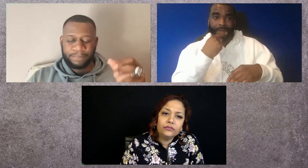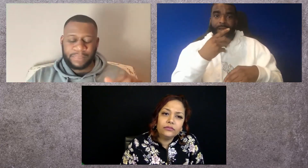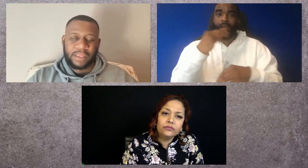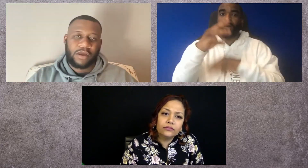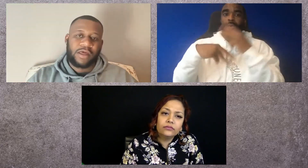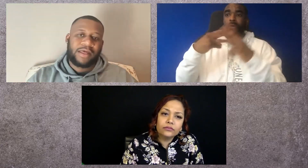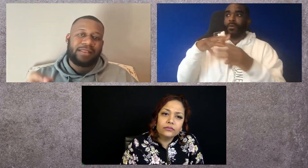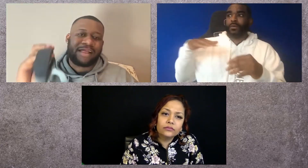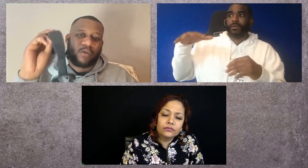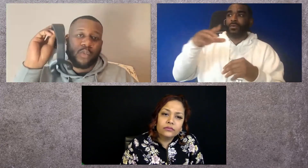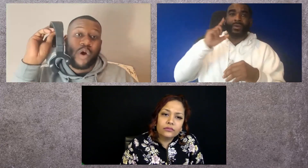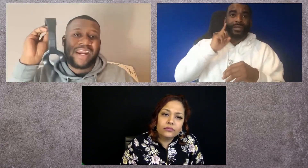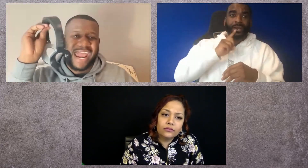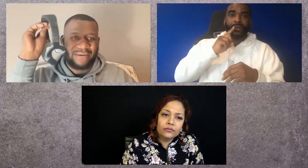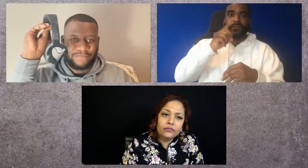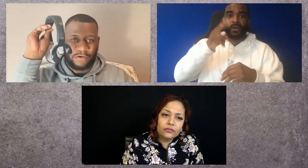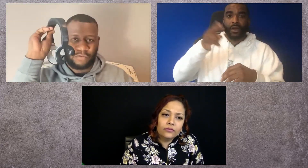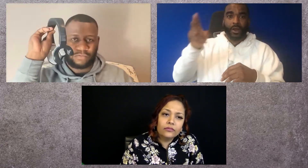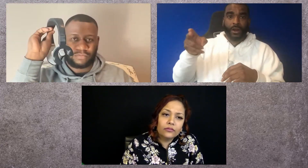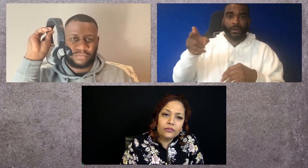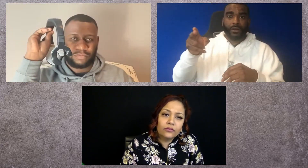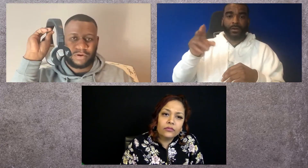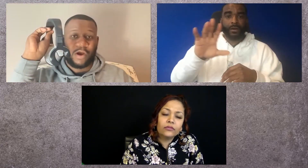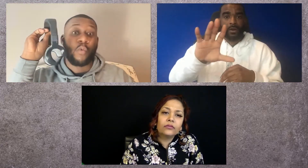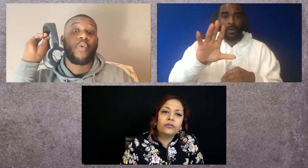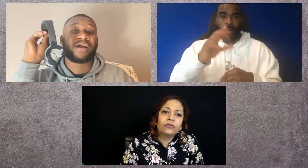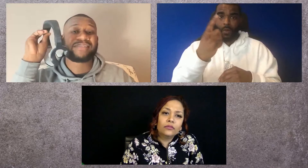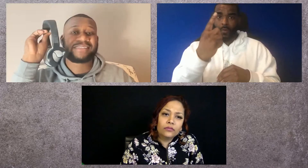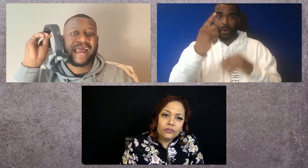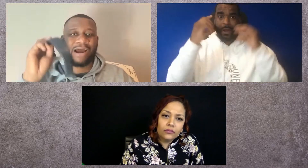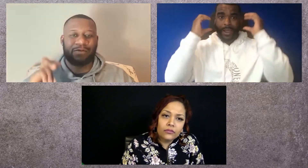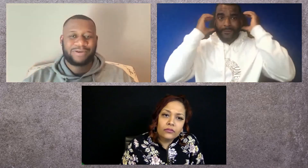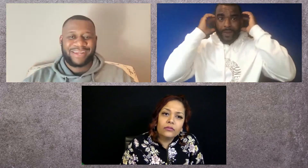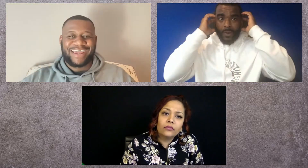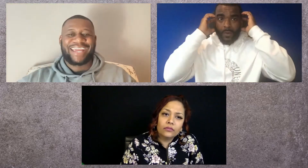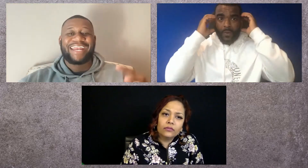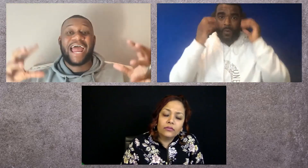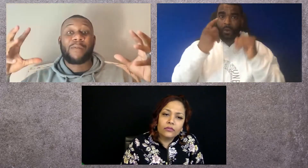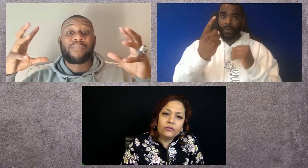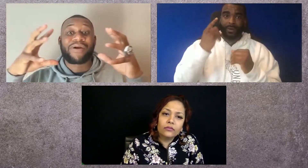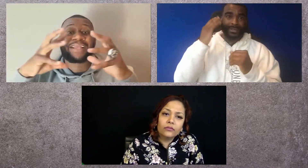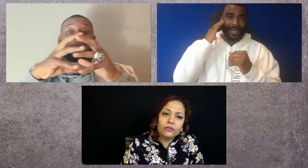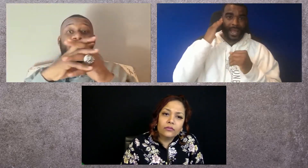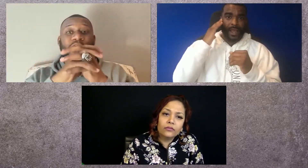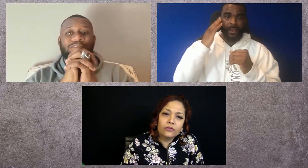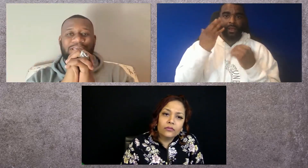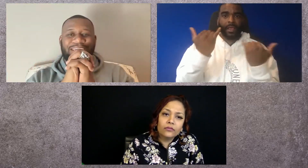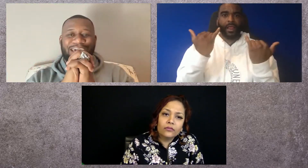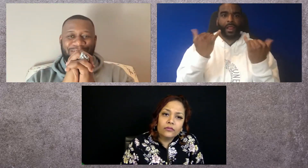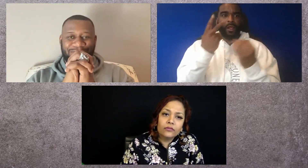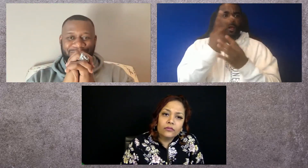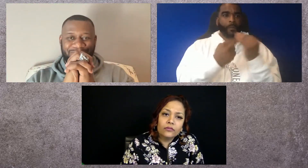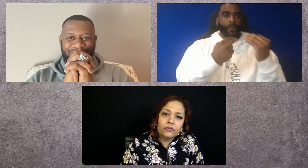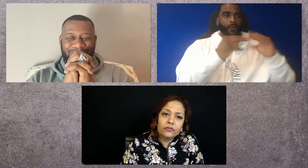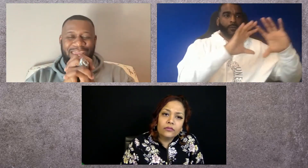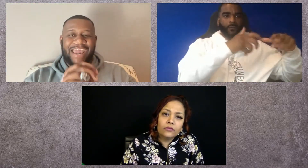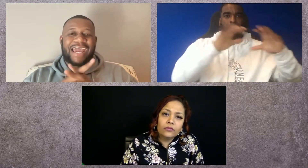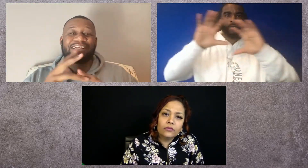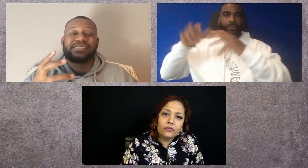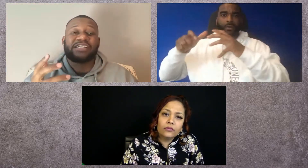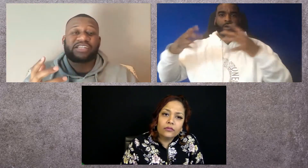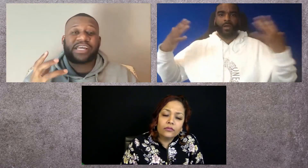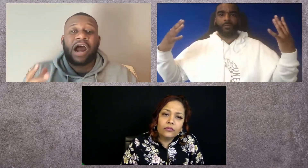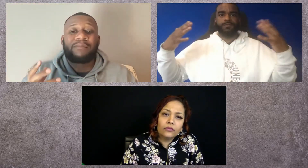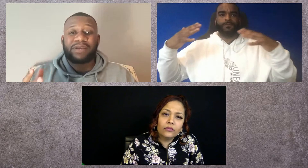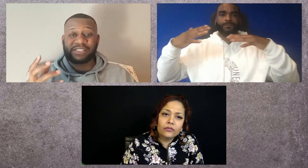hearing, one headphone, one sound can now bring the world together.